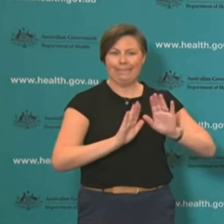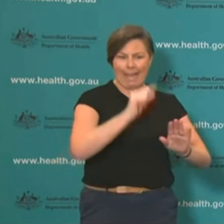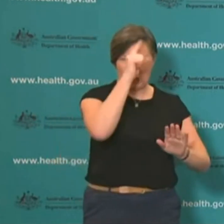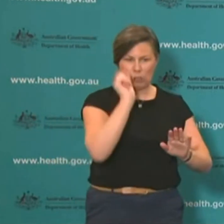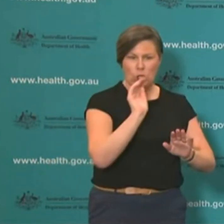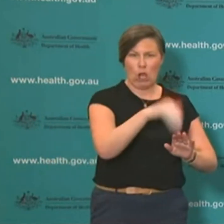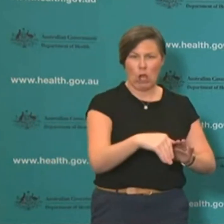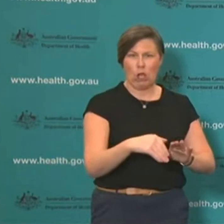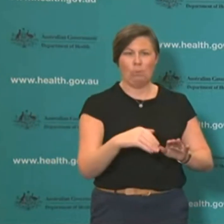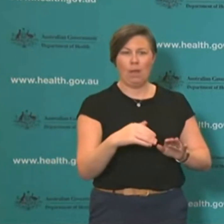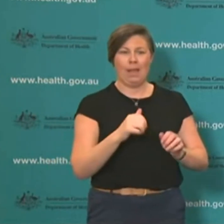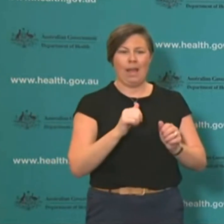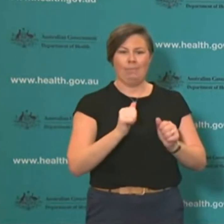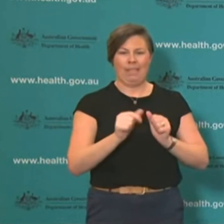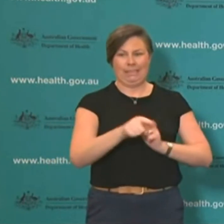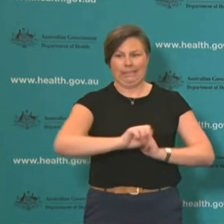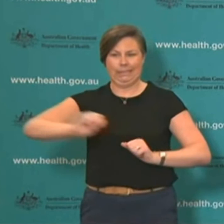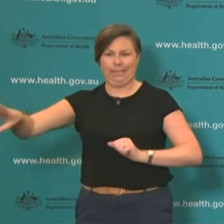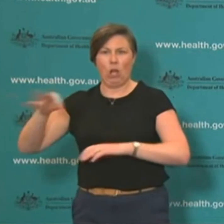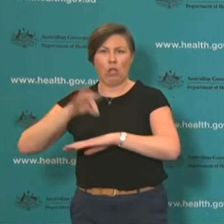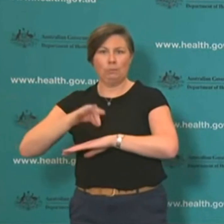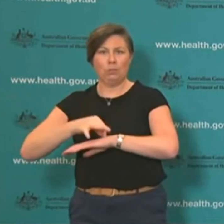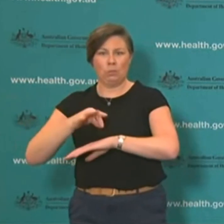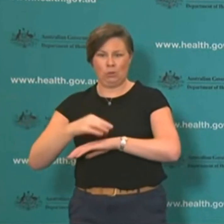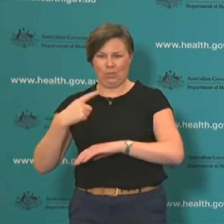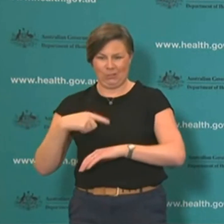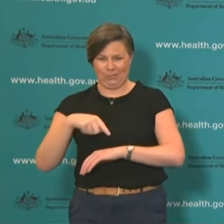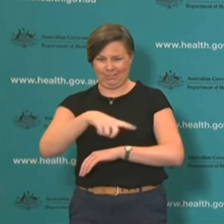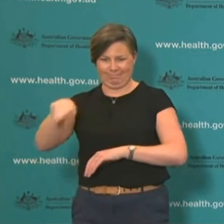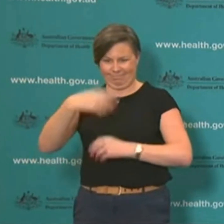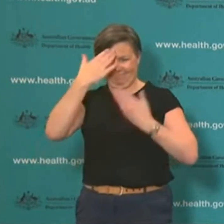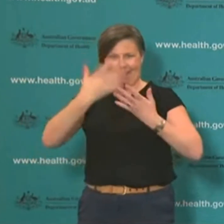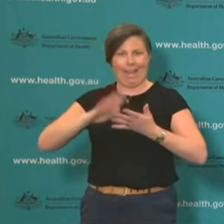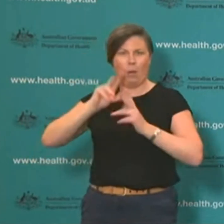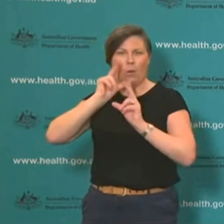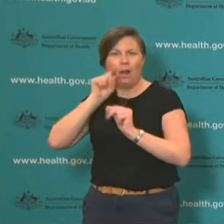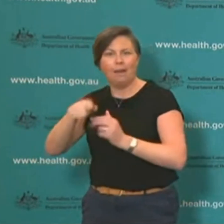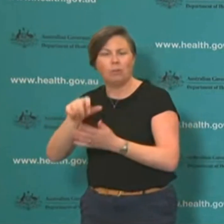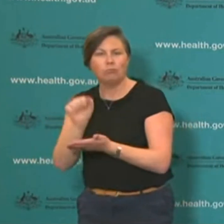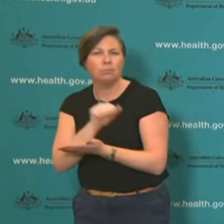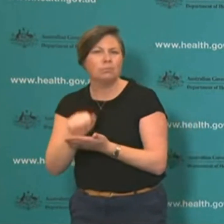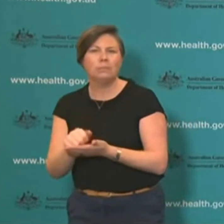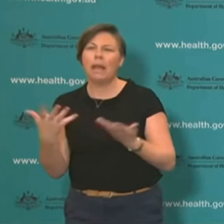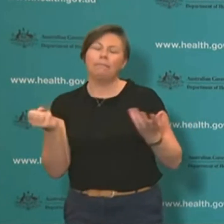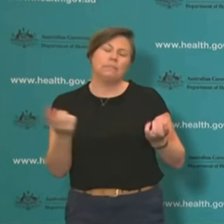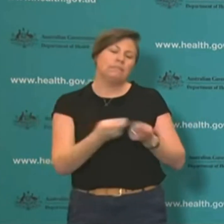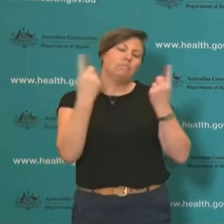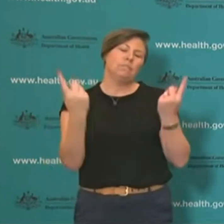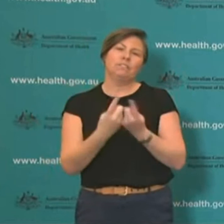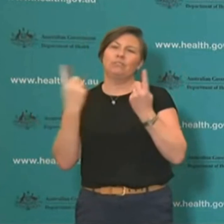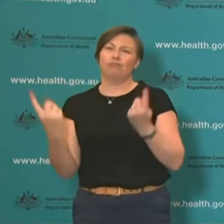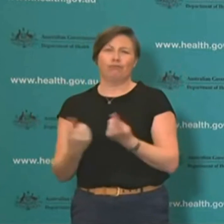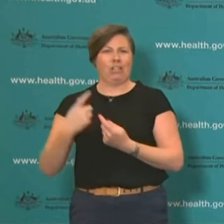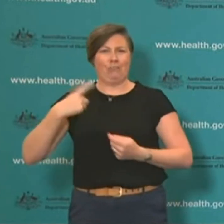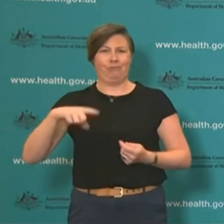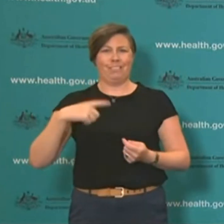be met in that particular facility, they may be COVID positive and in need of care. So there's a variety of things that